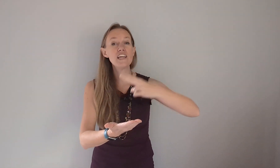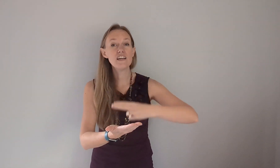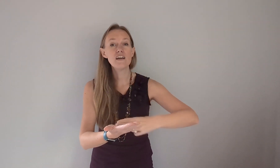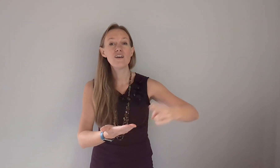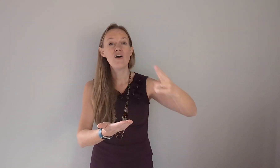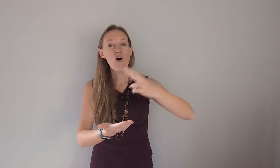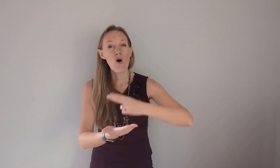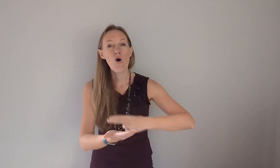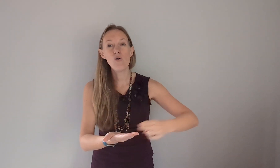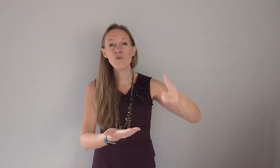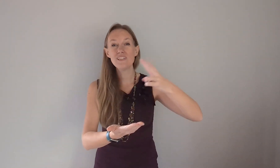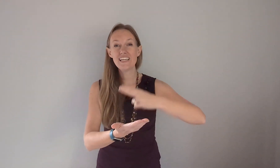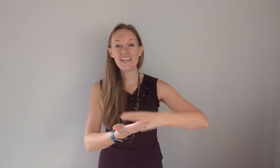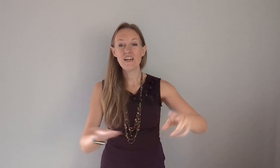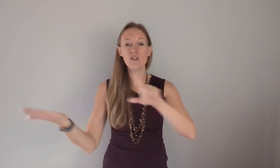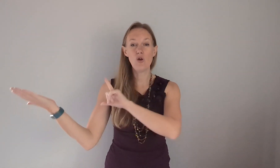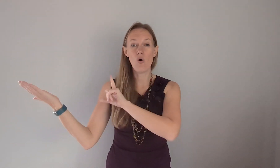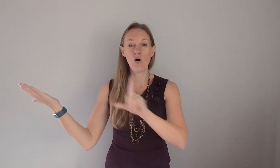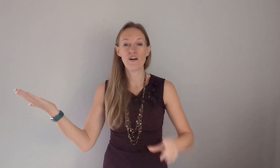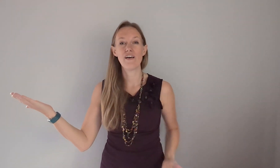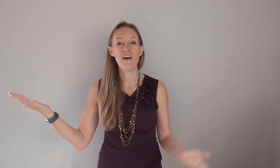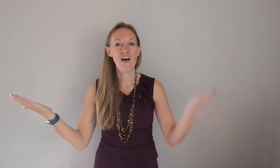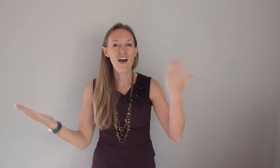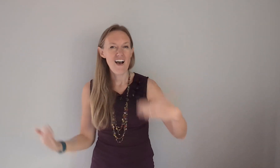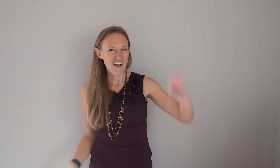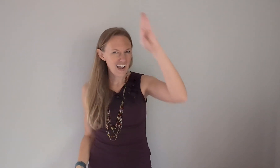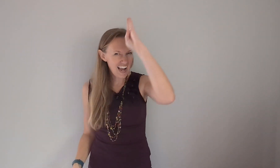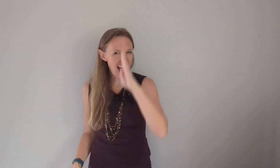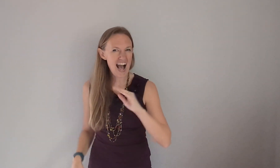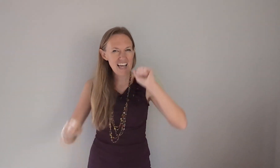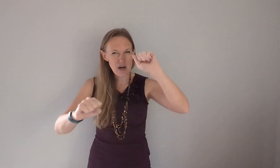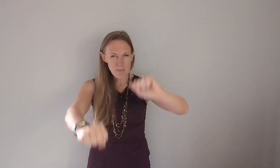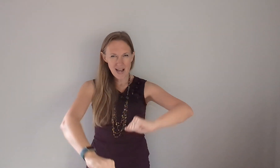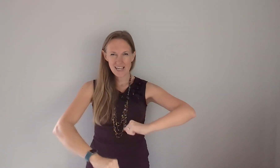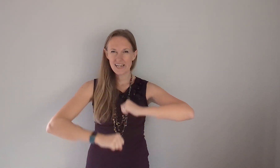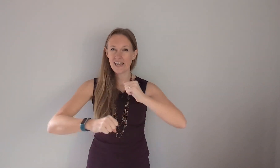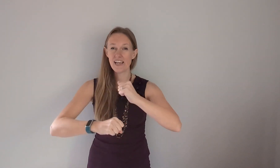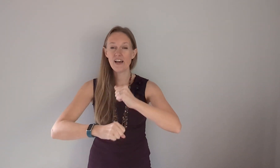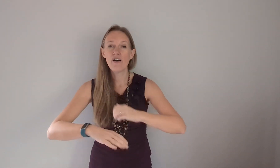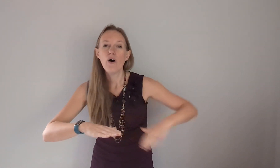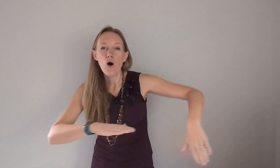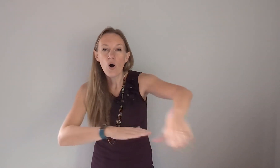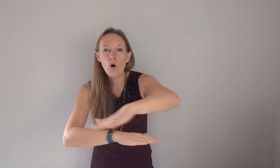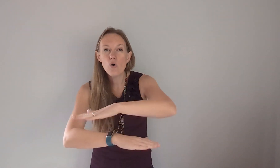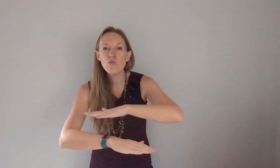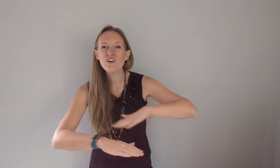holy, holy Lord, God Almighty